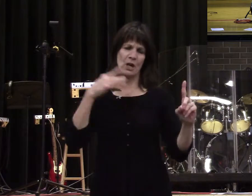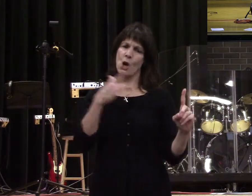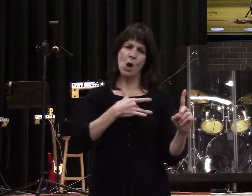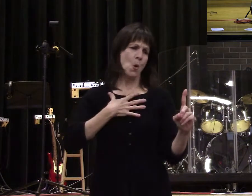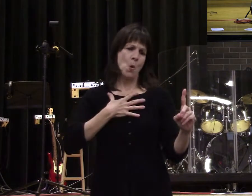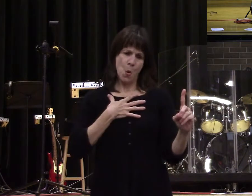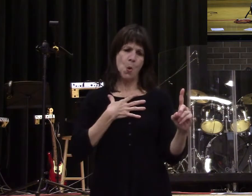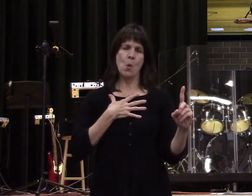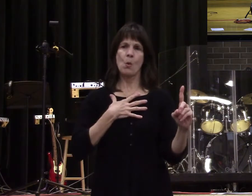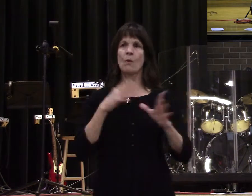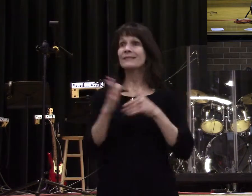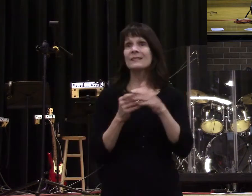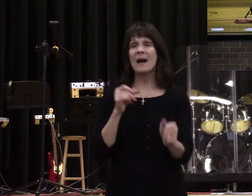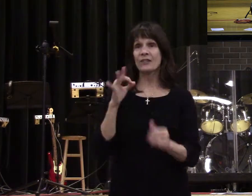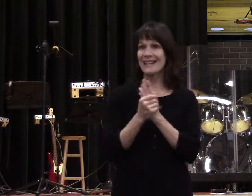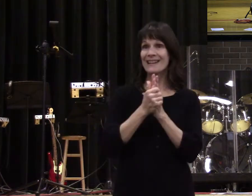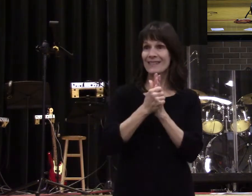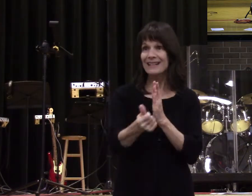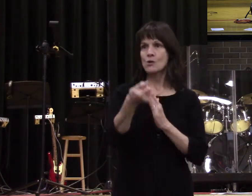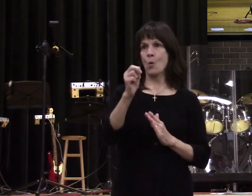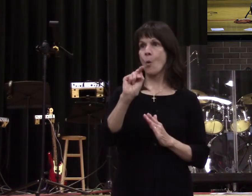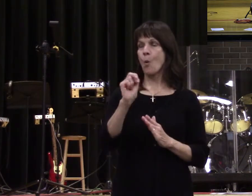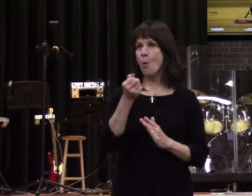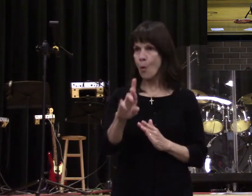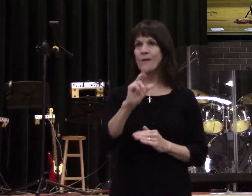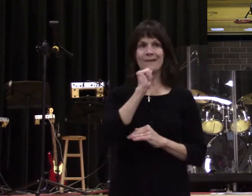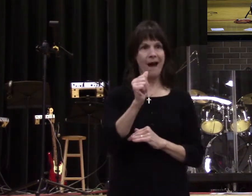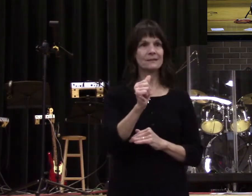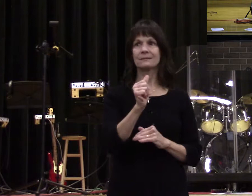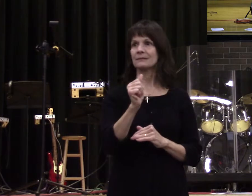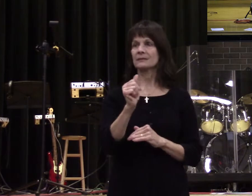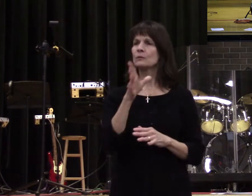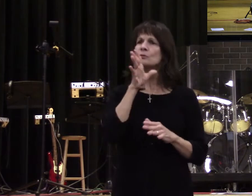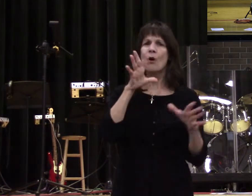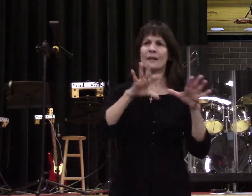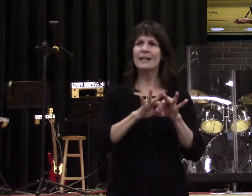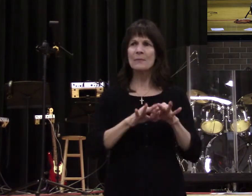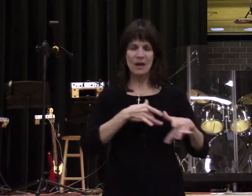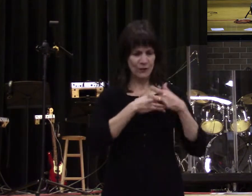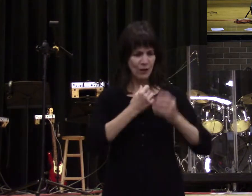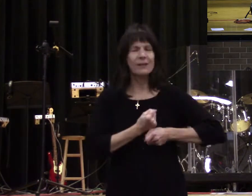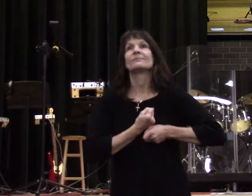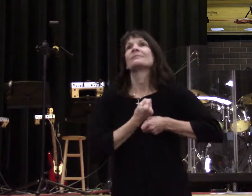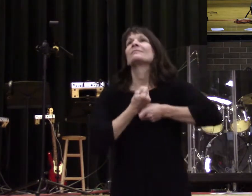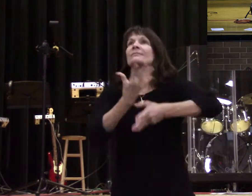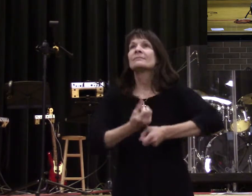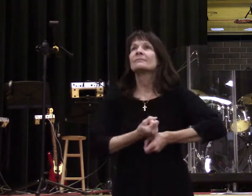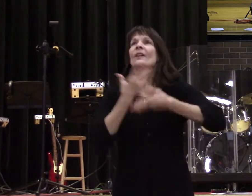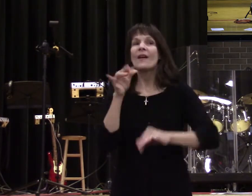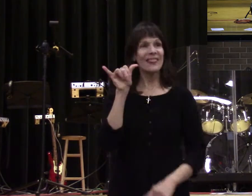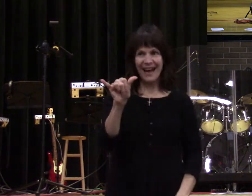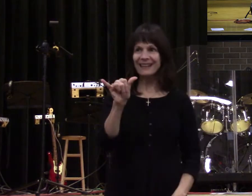have the gift to sing. But here we're not talking about leading in singing. We're talking about singing from your heart to God. And